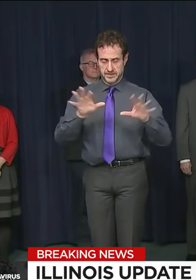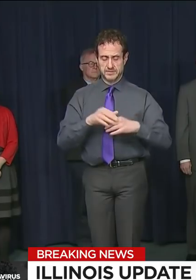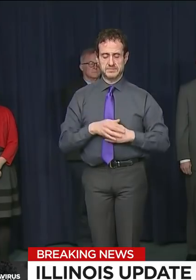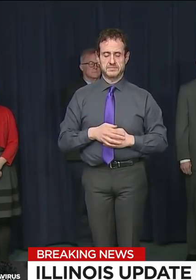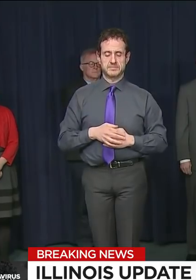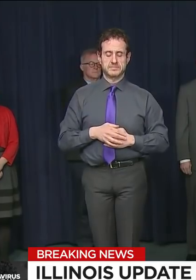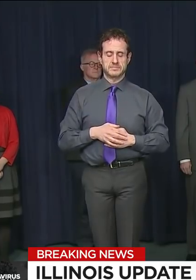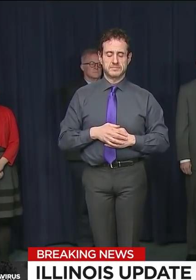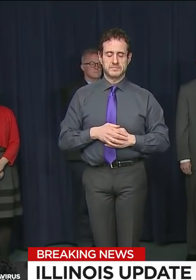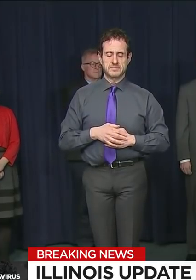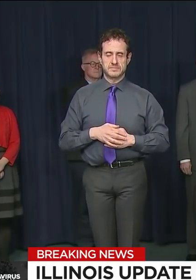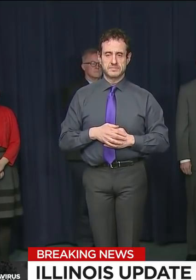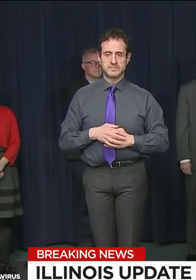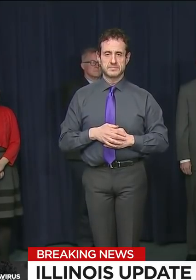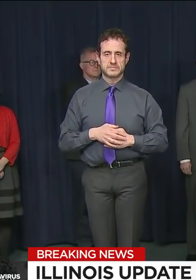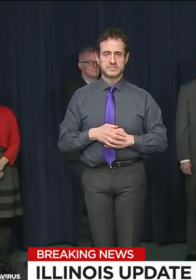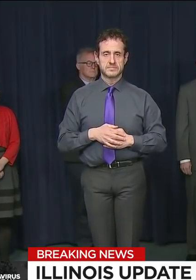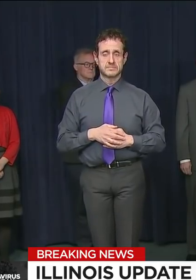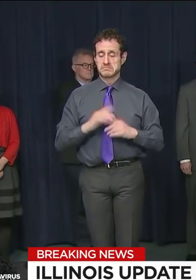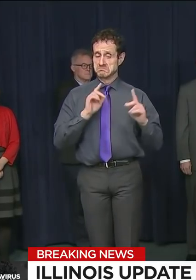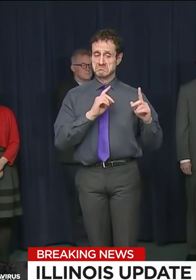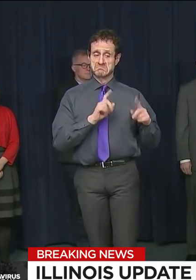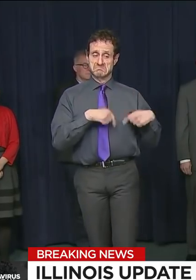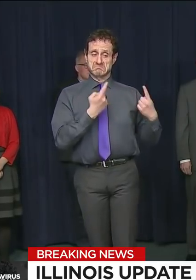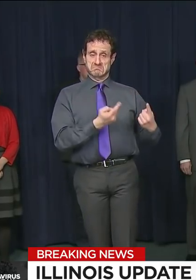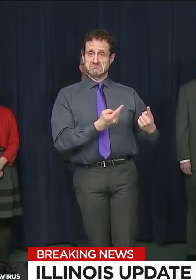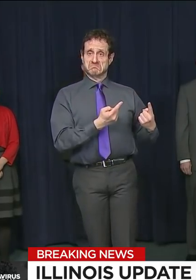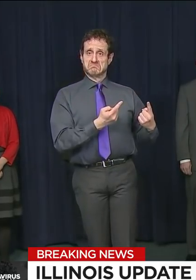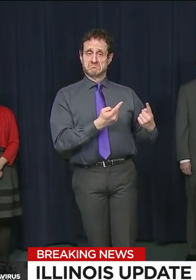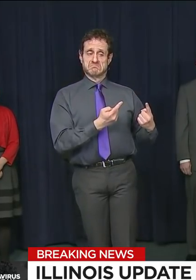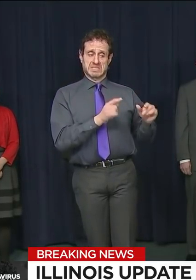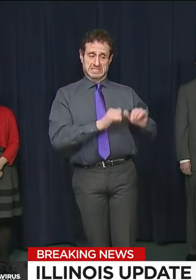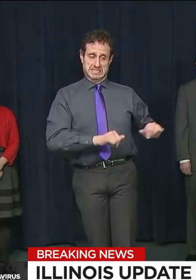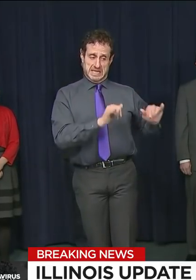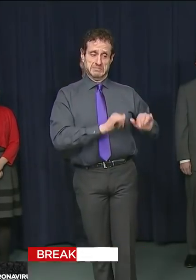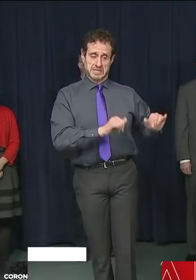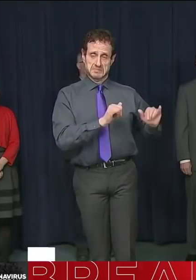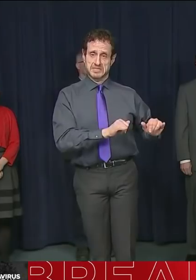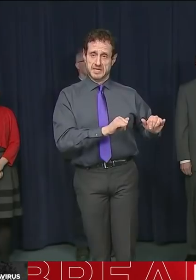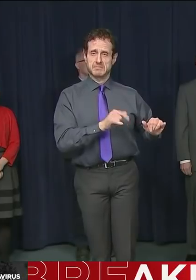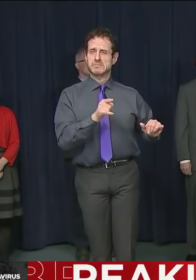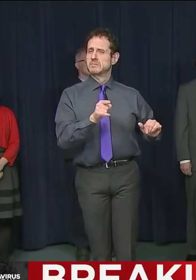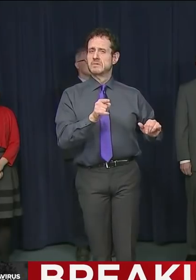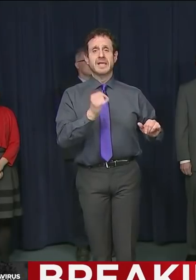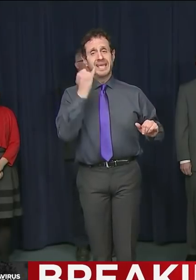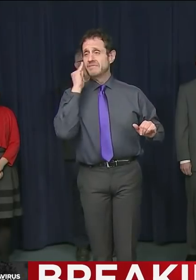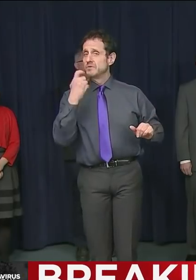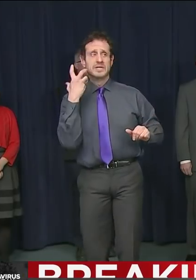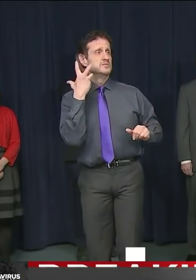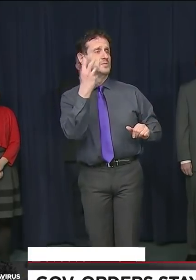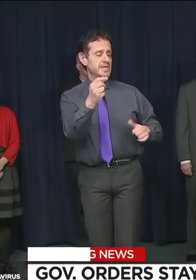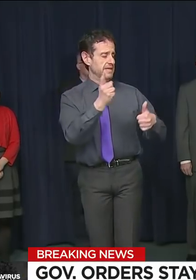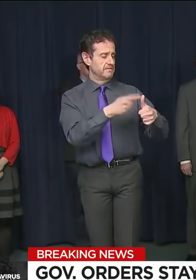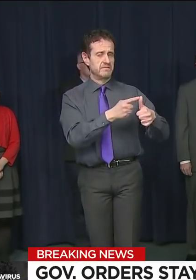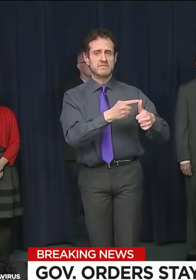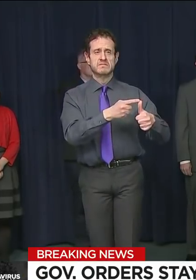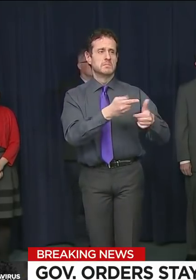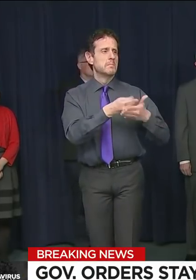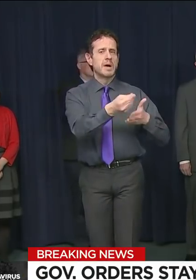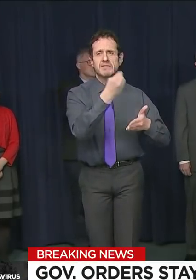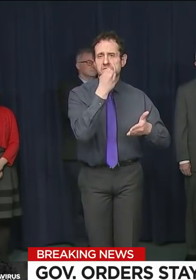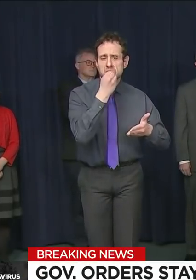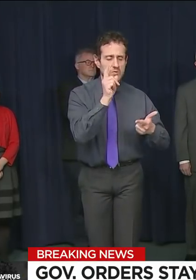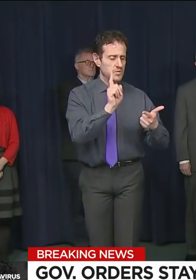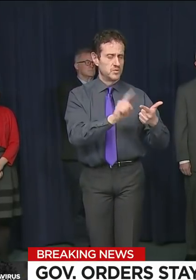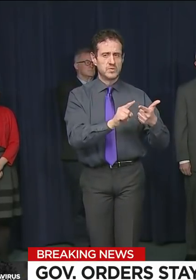Here's what will stay the same. You'll still be able to leave your house to go to the grocery store to get food. You'll still